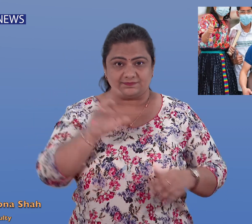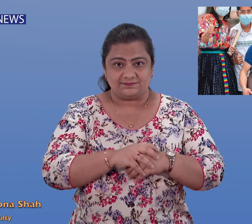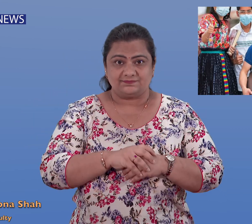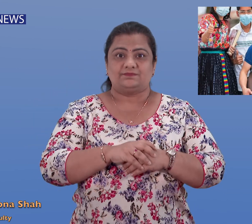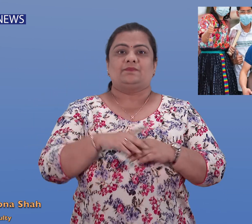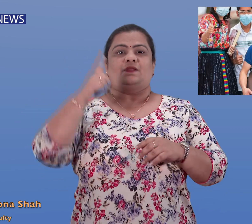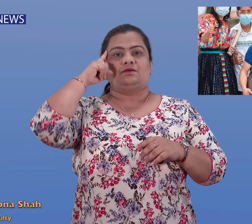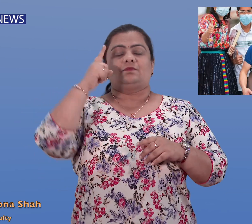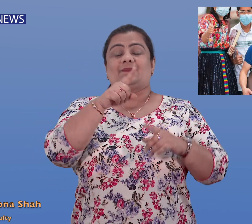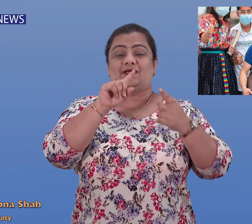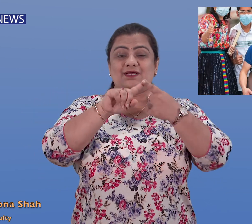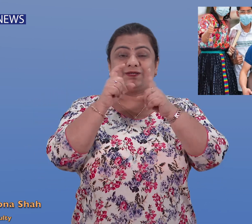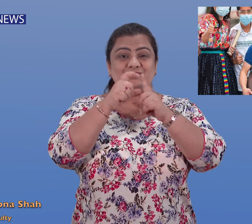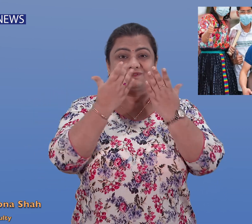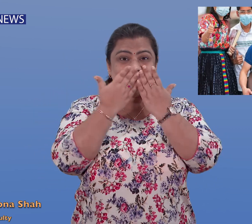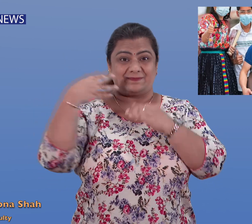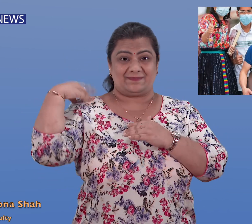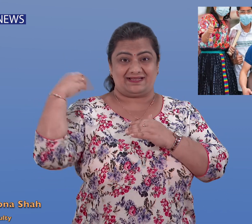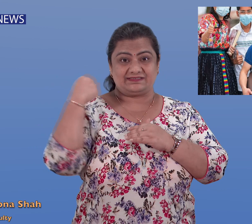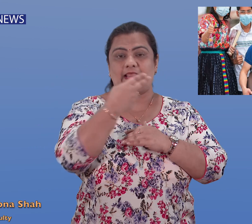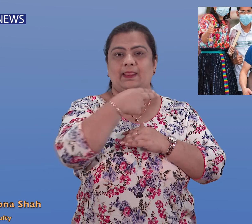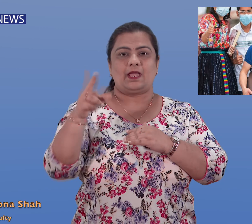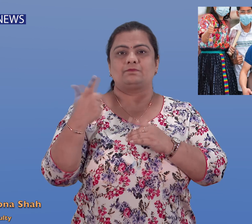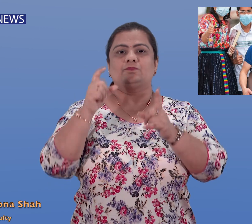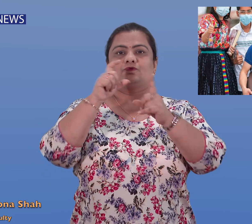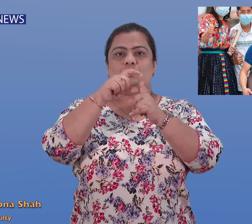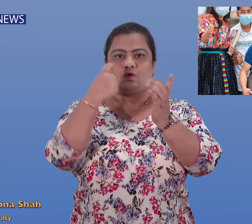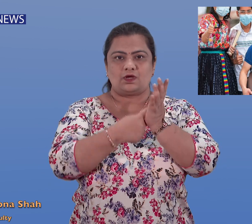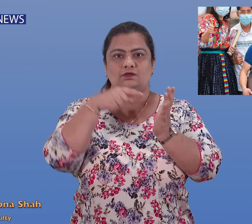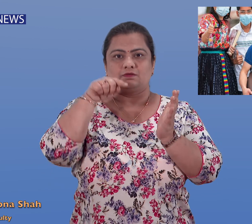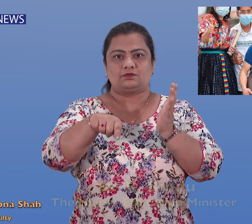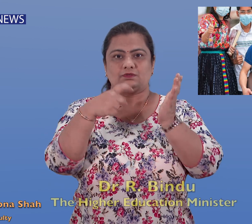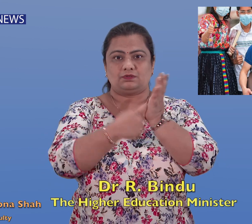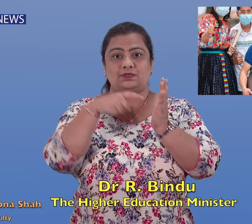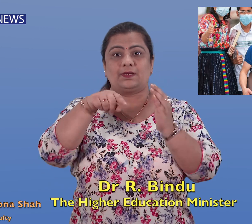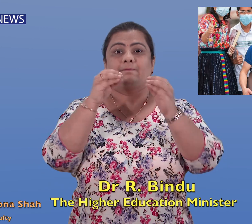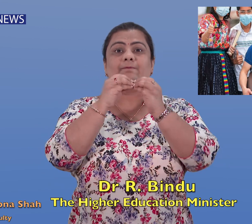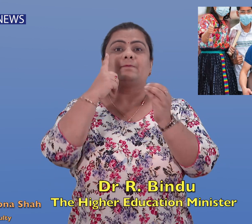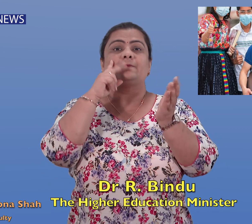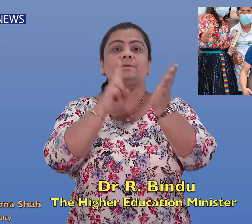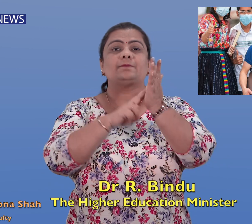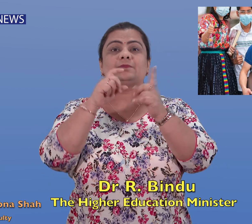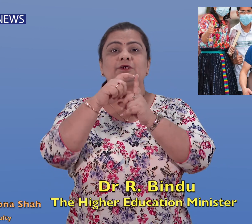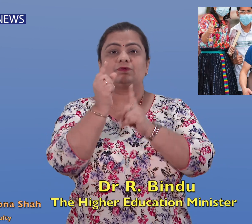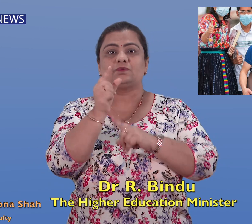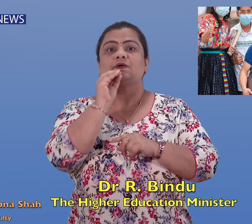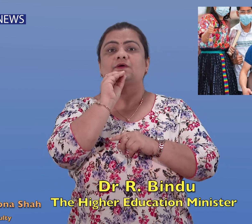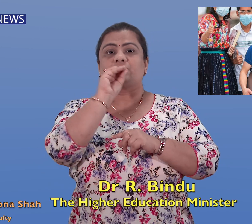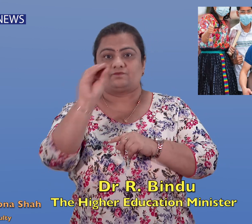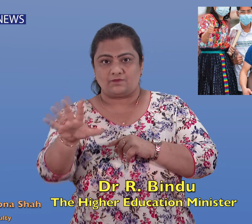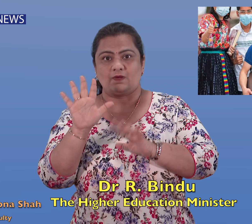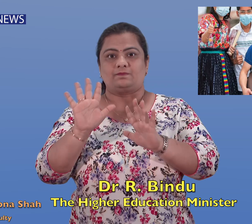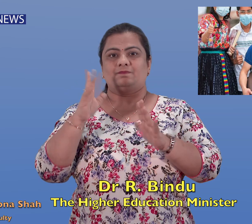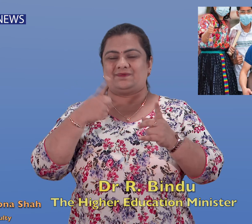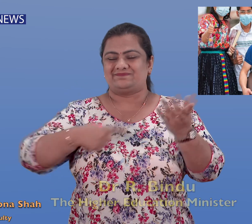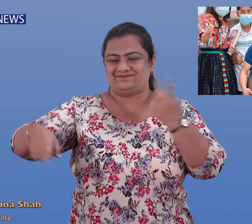and universities from October 18. The Higher Education Minister, Dr. R. Bindu, informed that a meeting